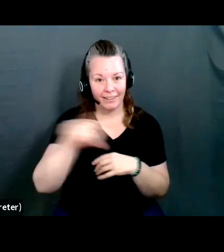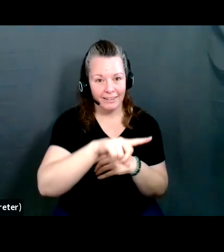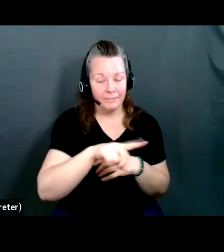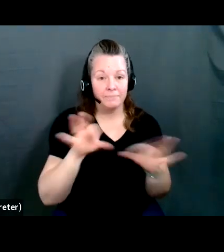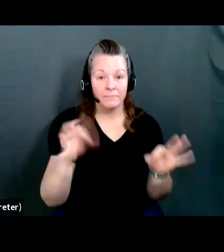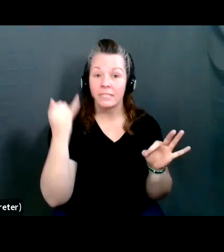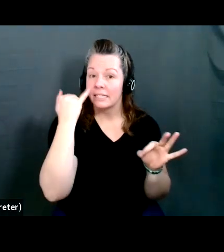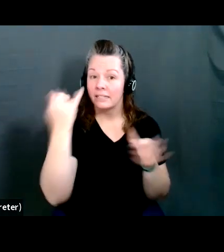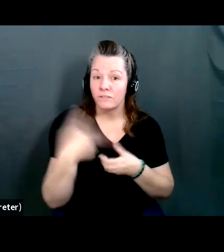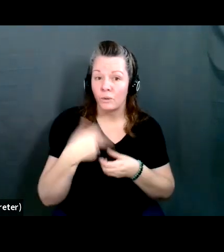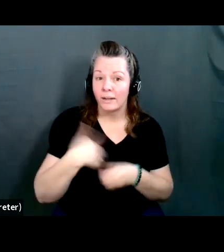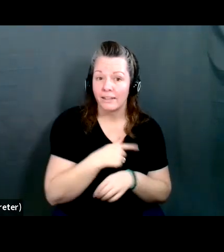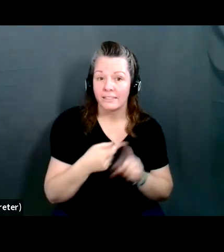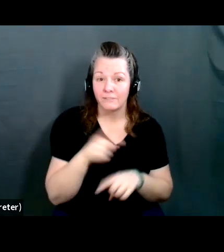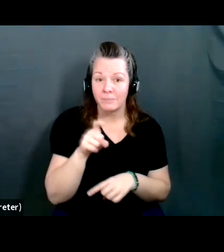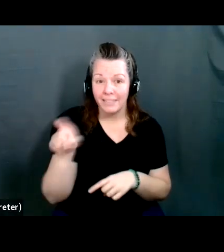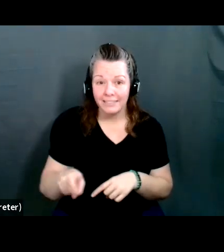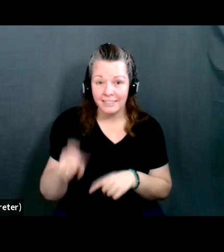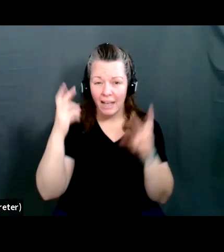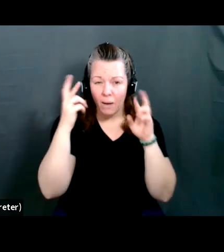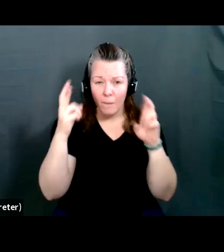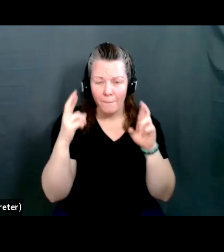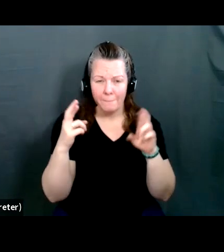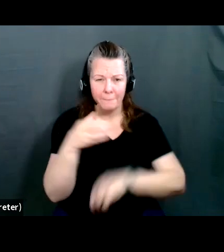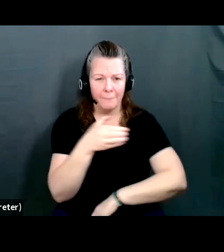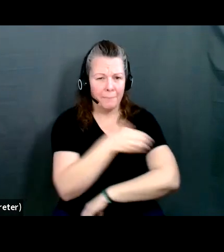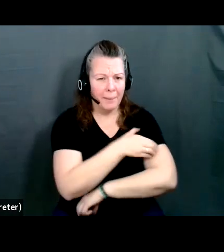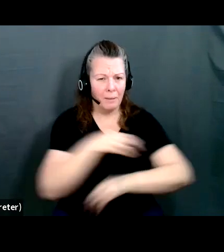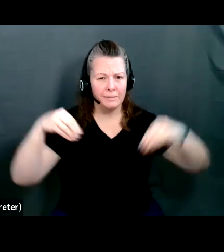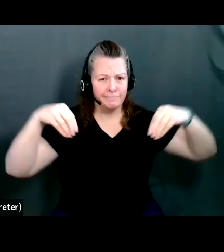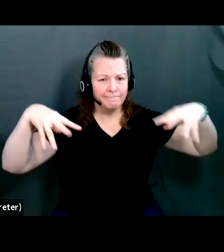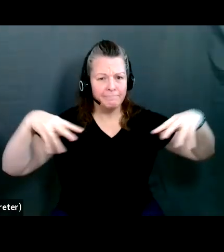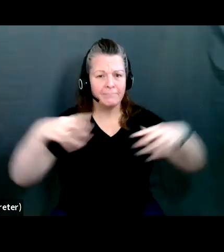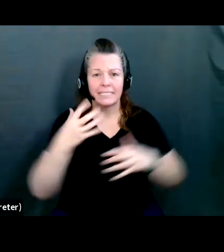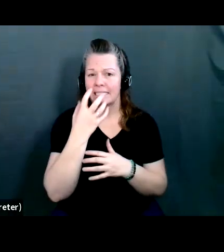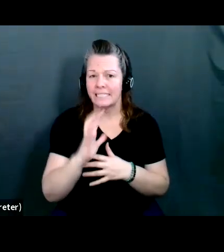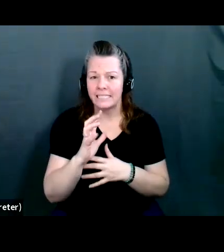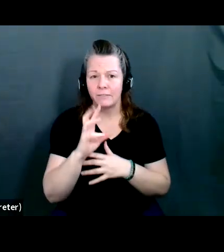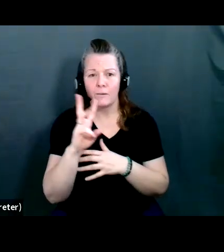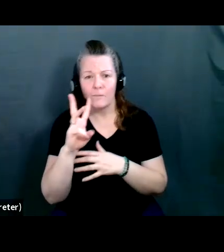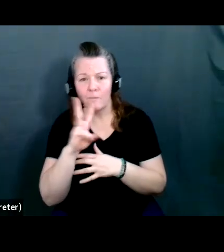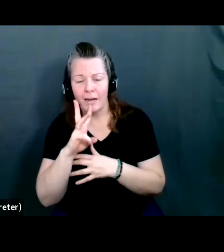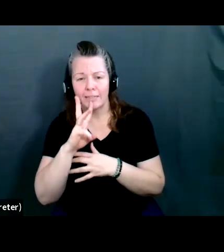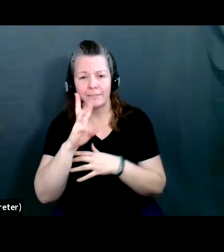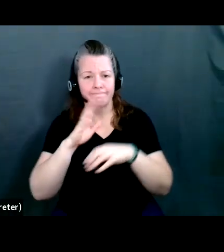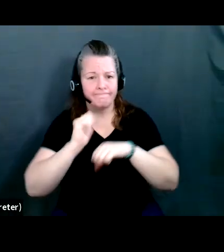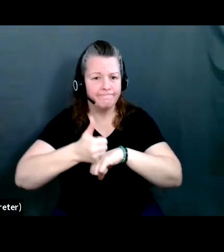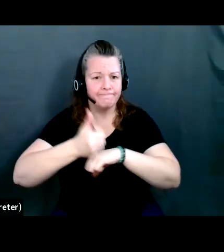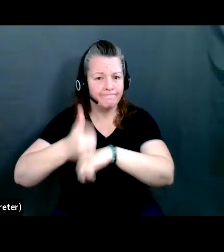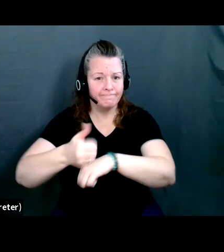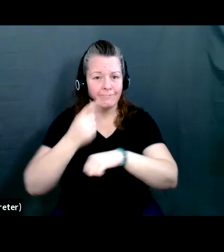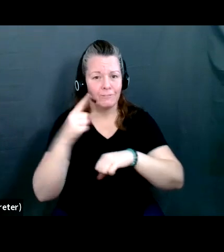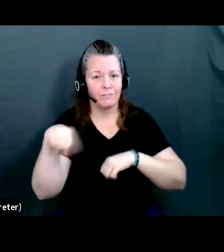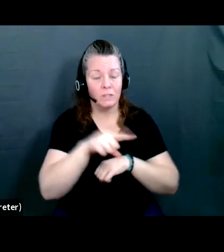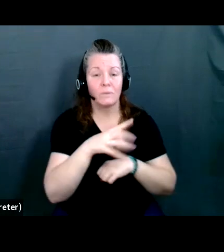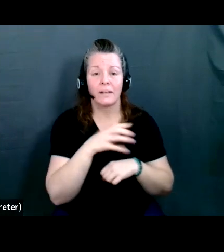you're joining us from Texas, I hope power, heat, water are coming back online for you and